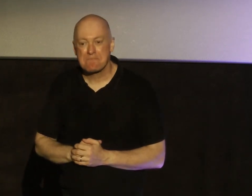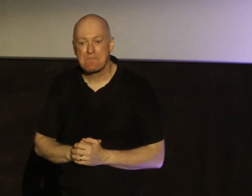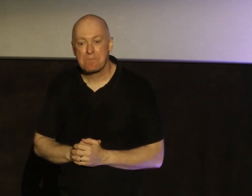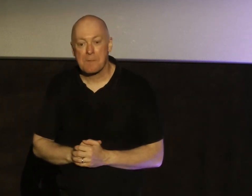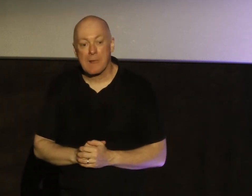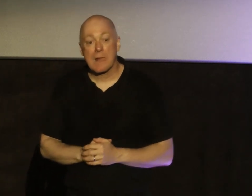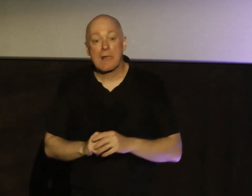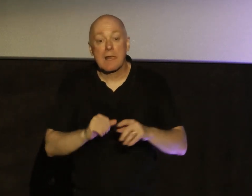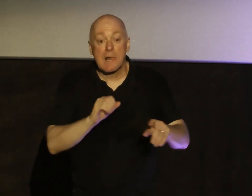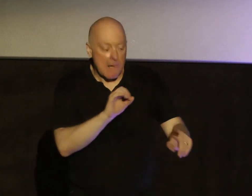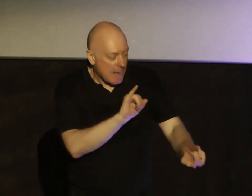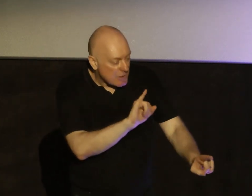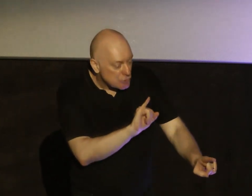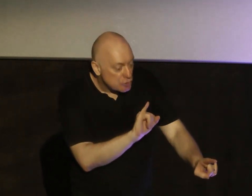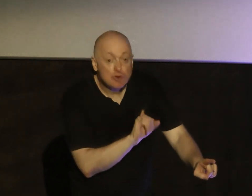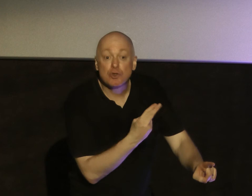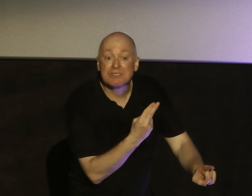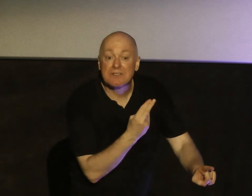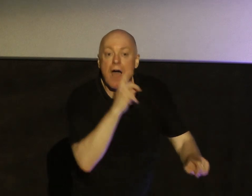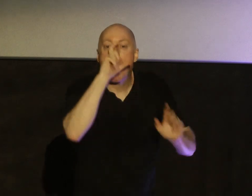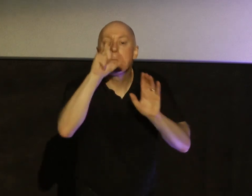Joseph is a picture to us of a greater